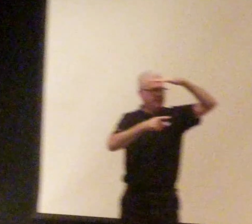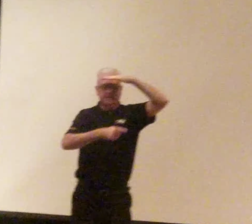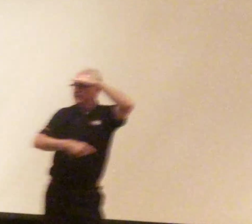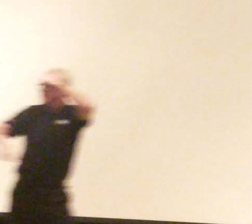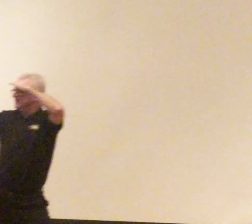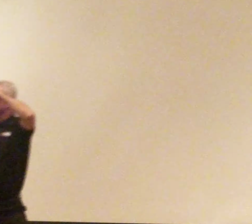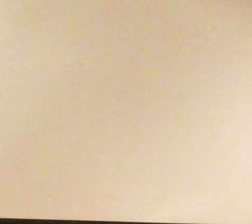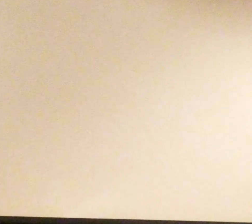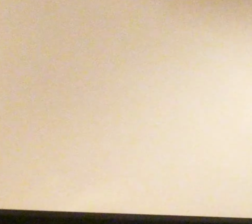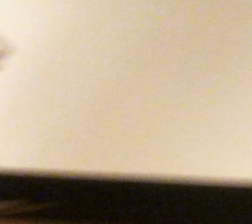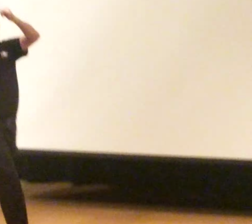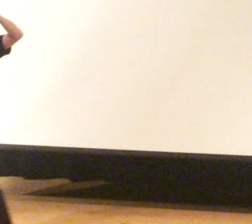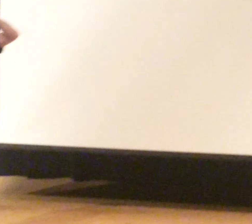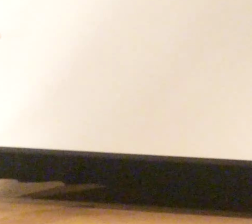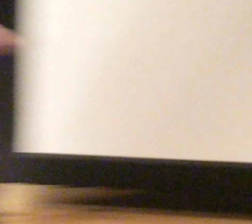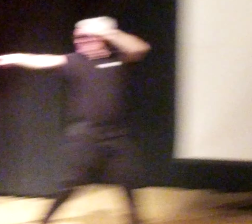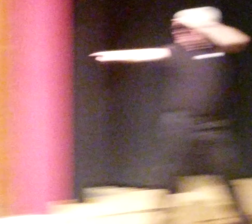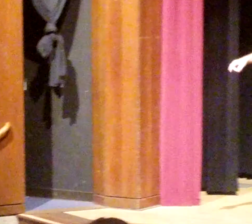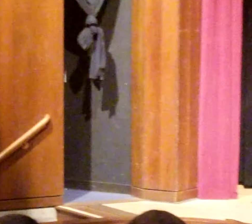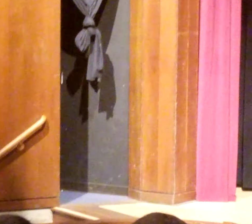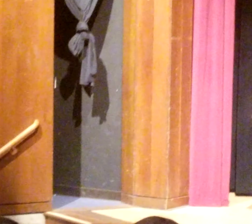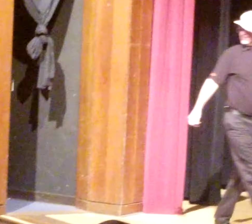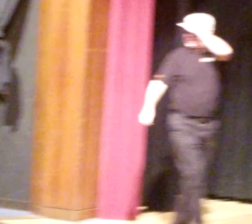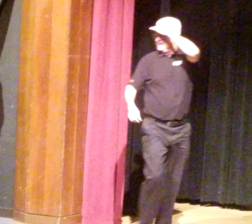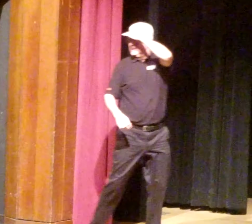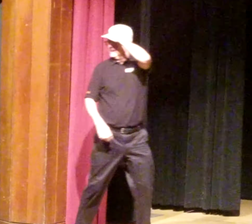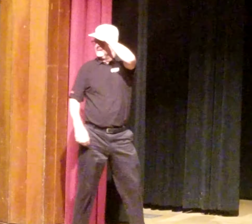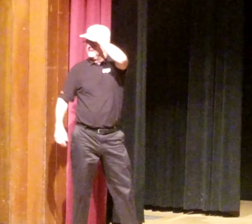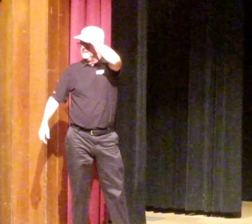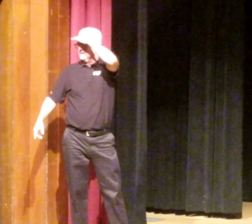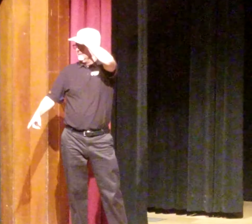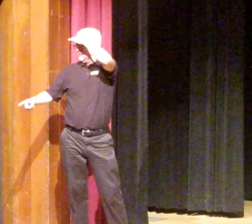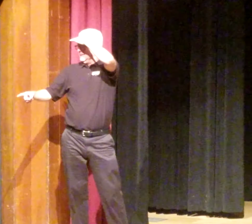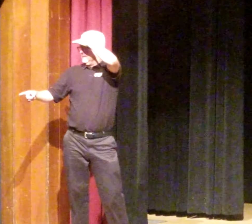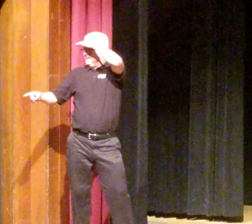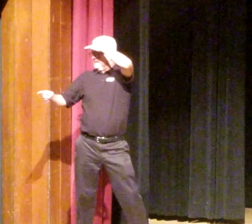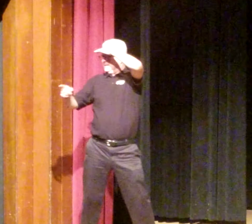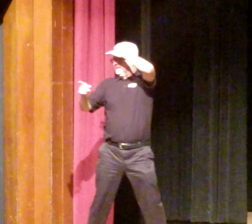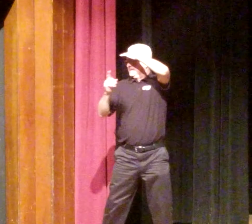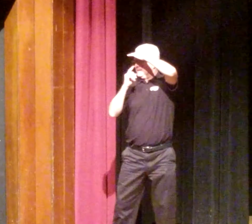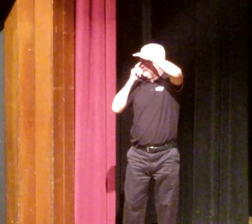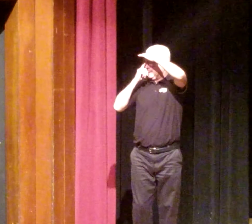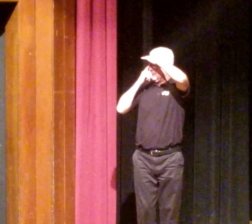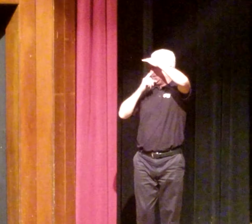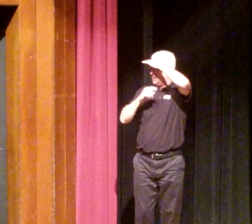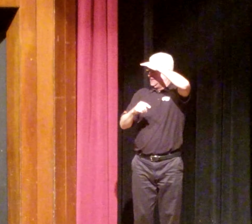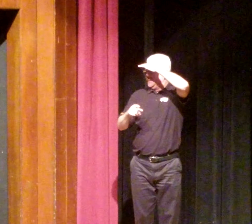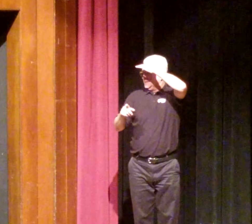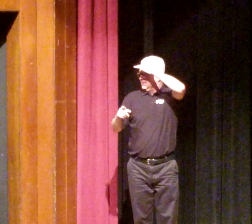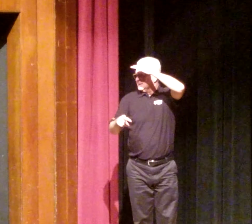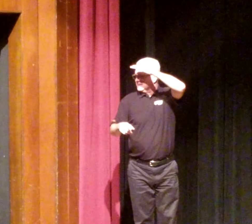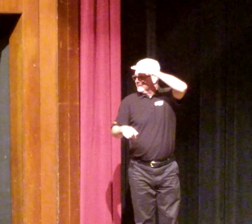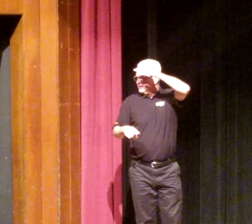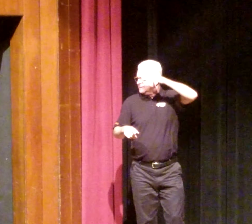So, are there scholarships, because school takes money also, are there scholarships specifically for the deaf?